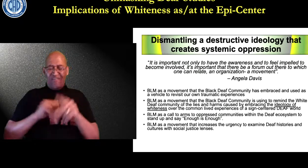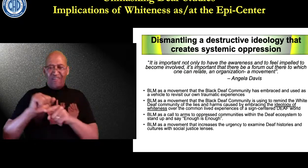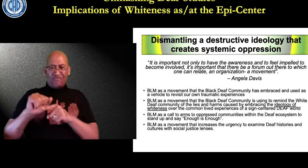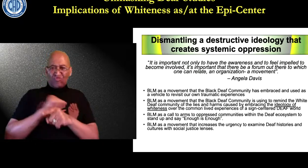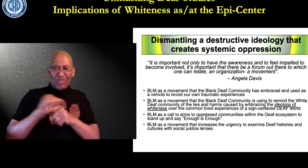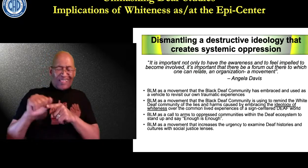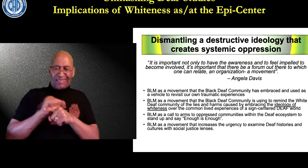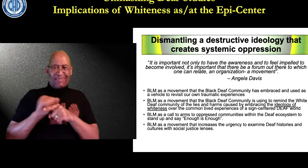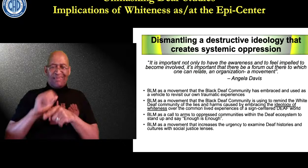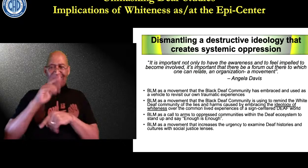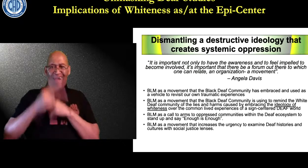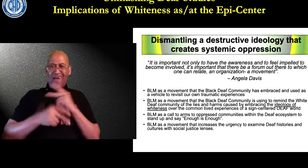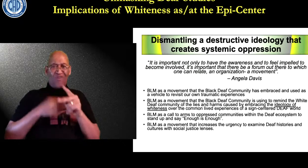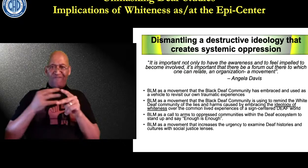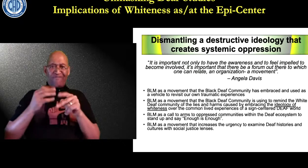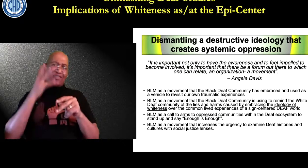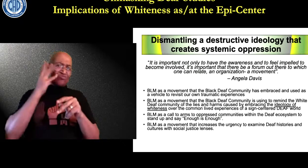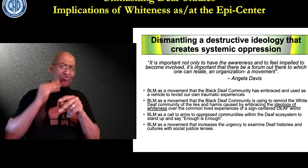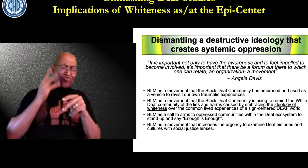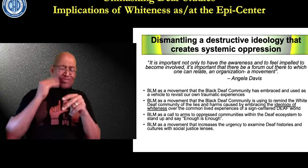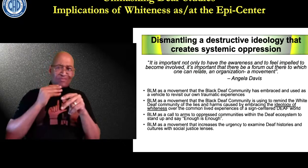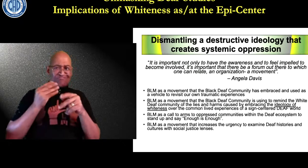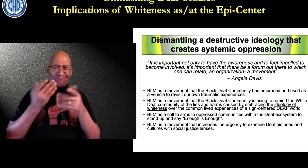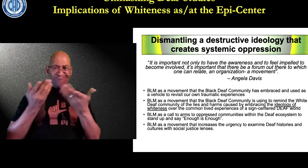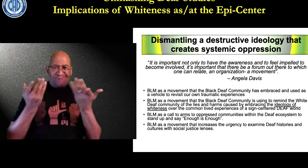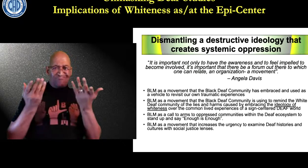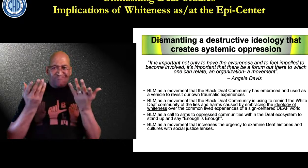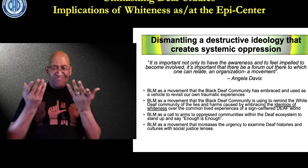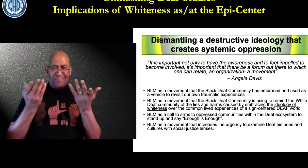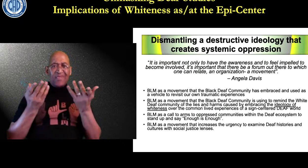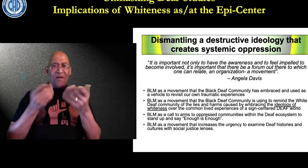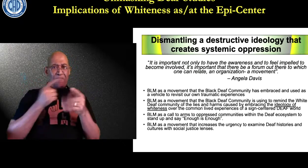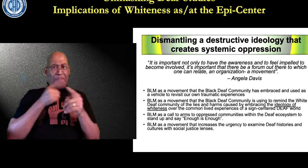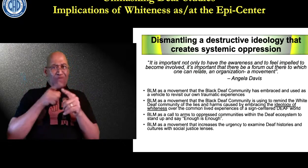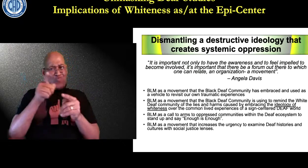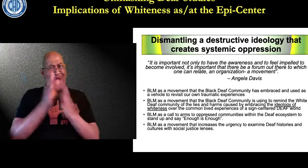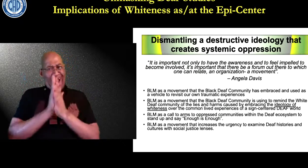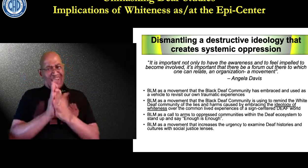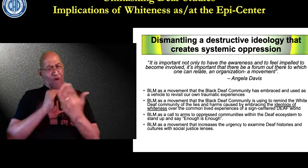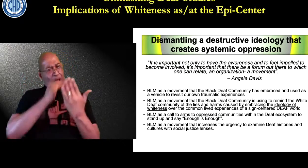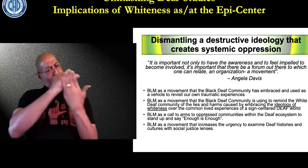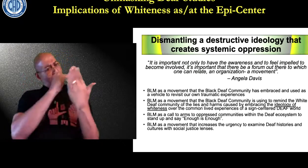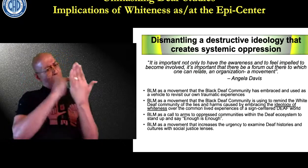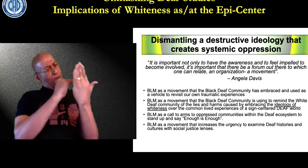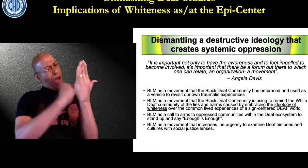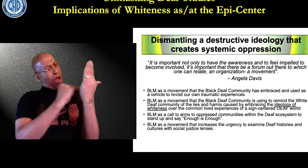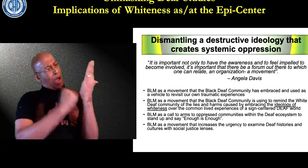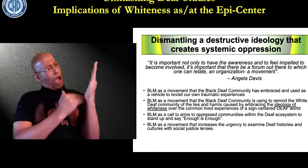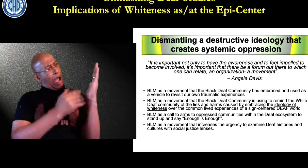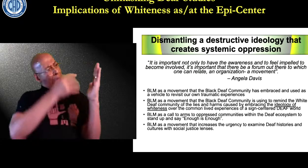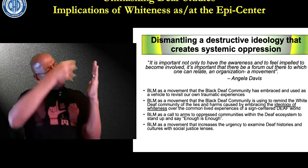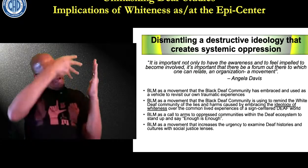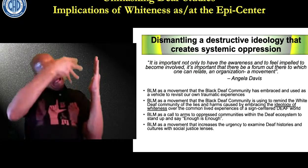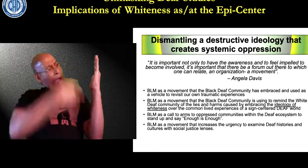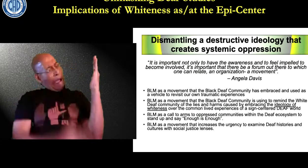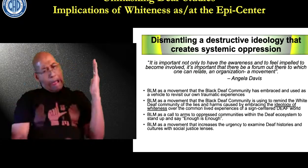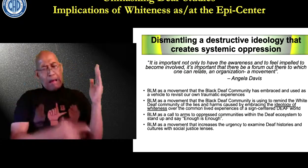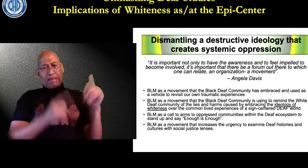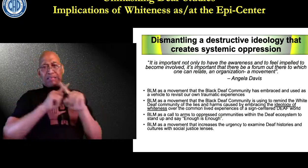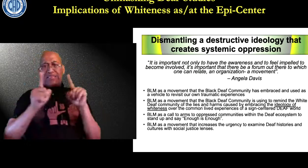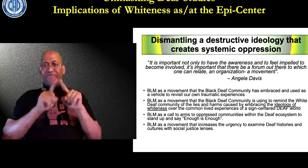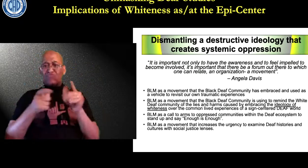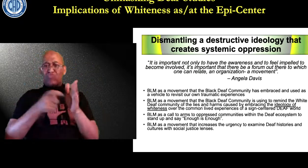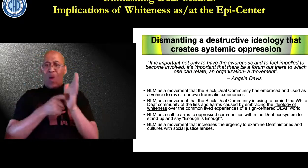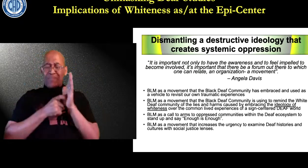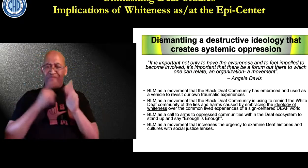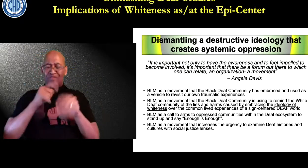for the job. Saying, you know, specifically, we don't have that type of training or experience. But, you know, literally